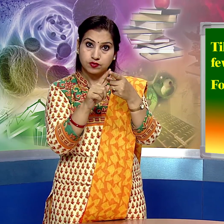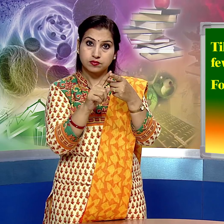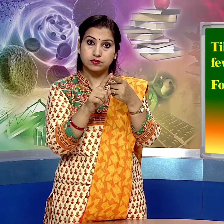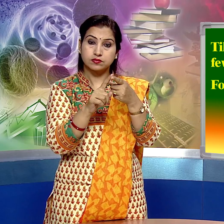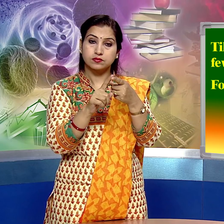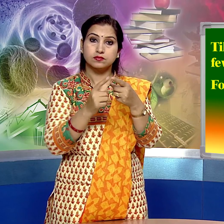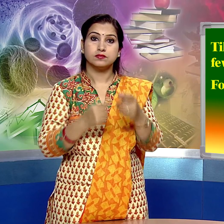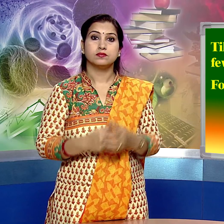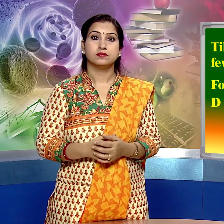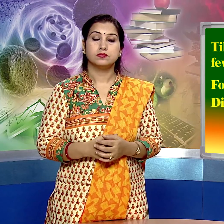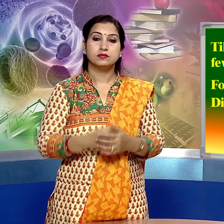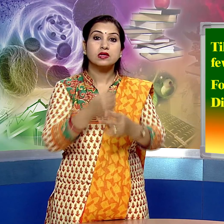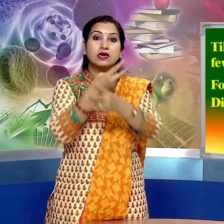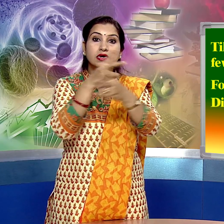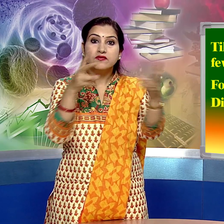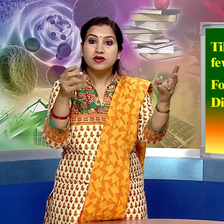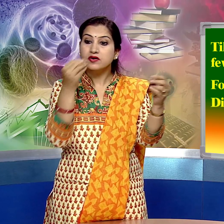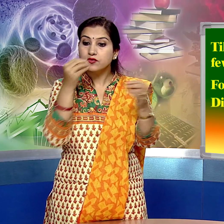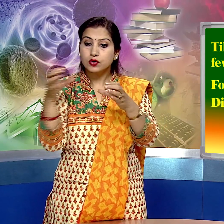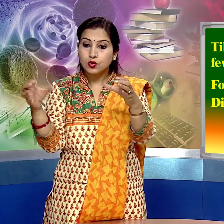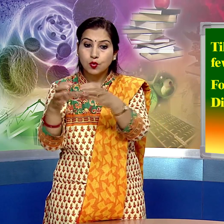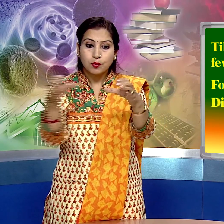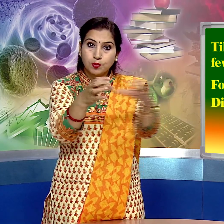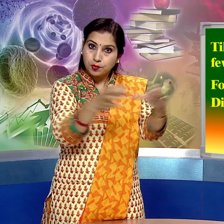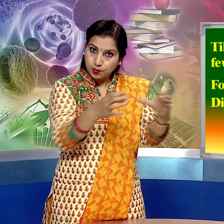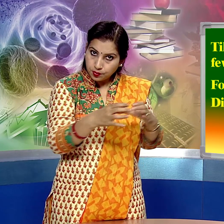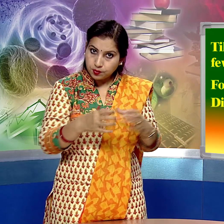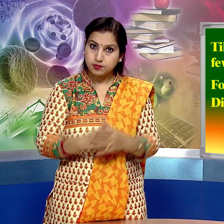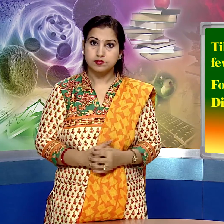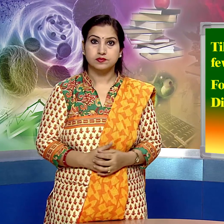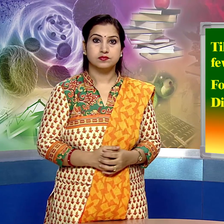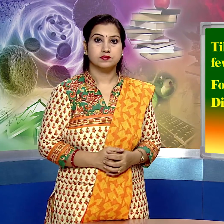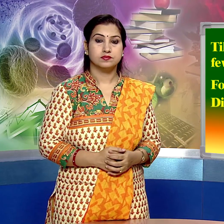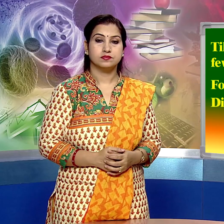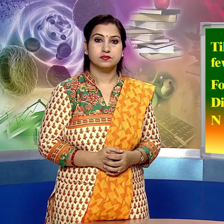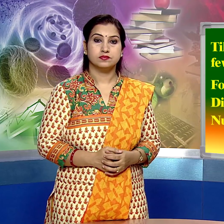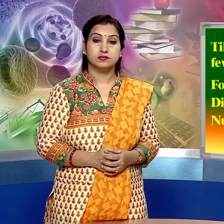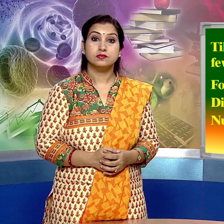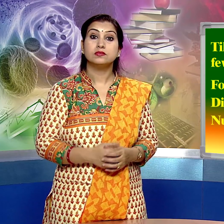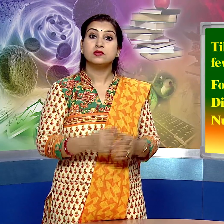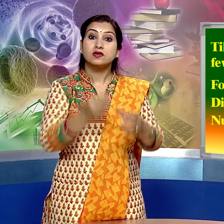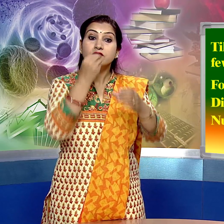different groups of food, nutrients,